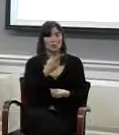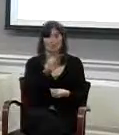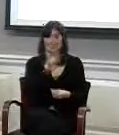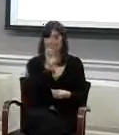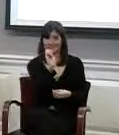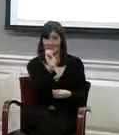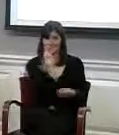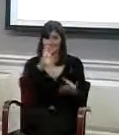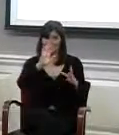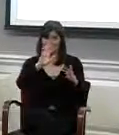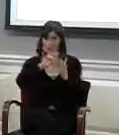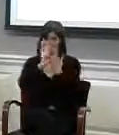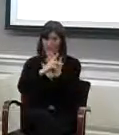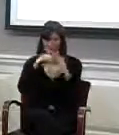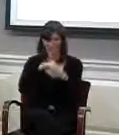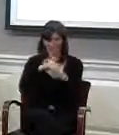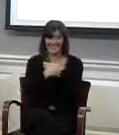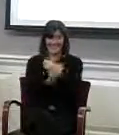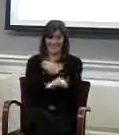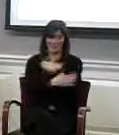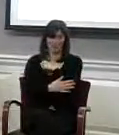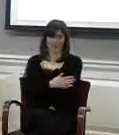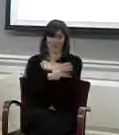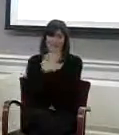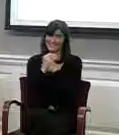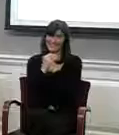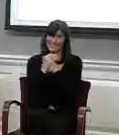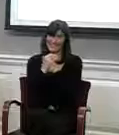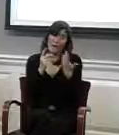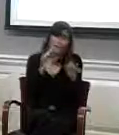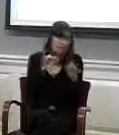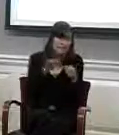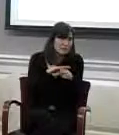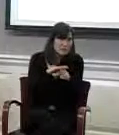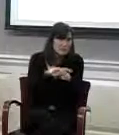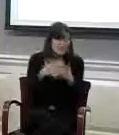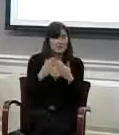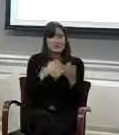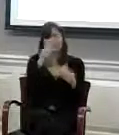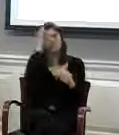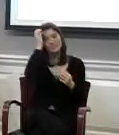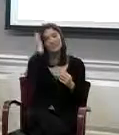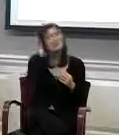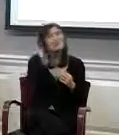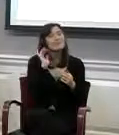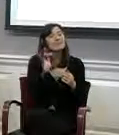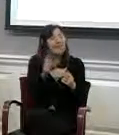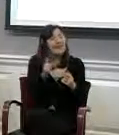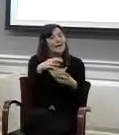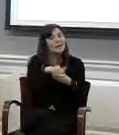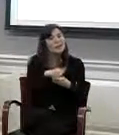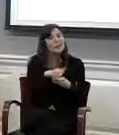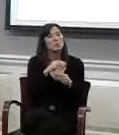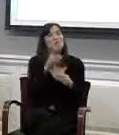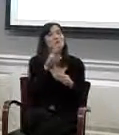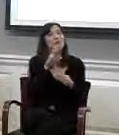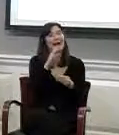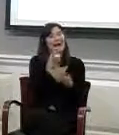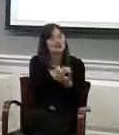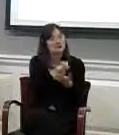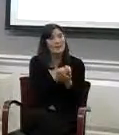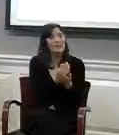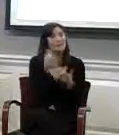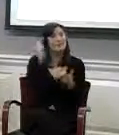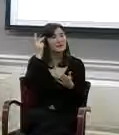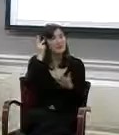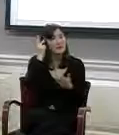country, probably in the region. The program explores civil, economic, political,